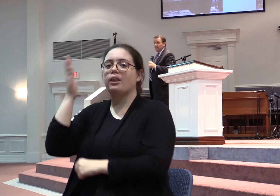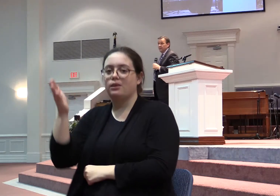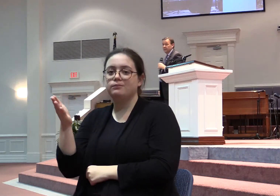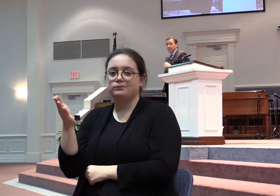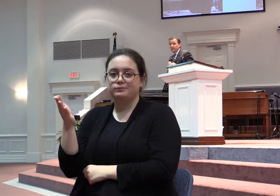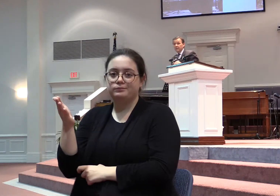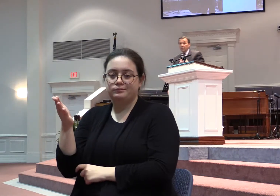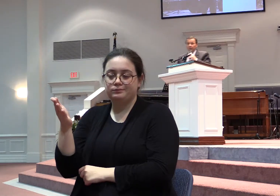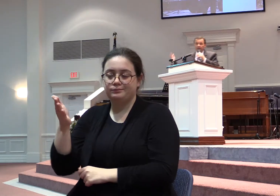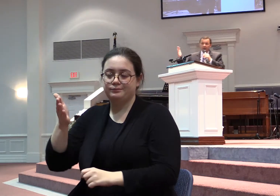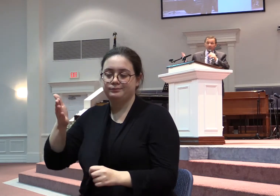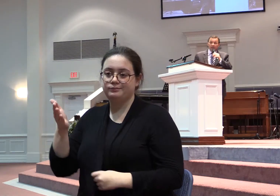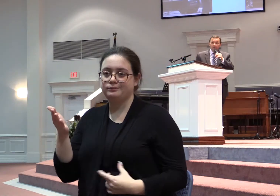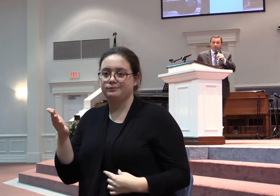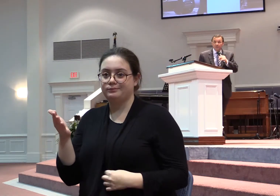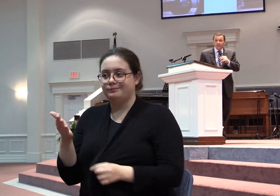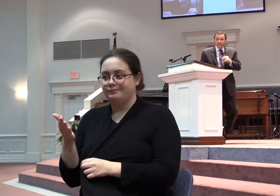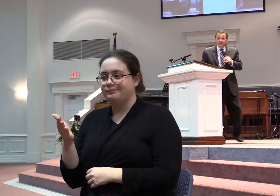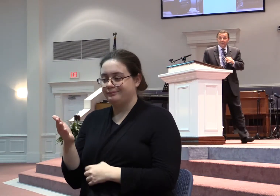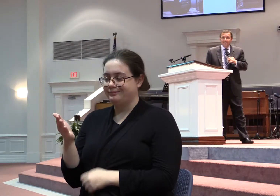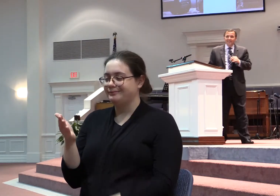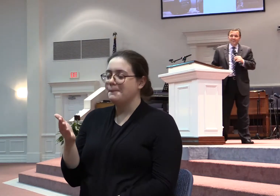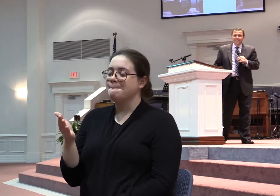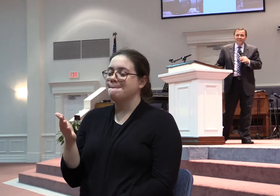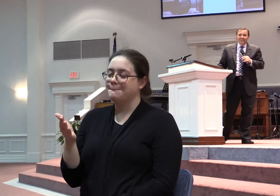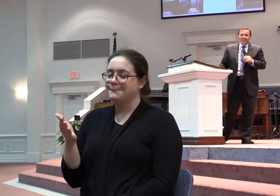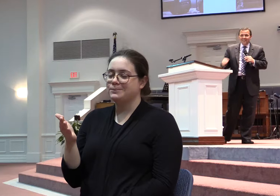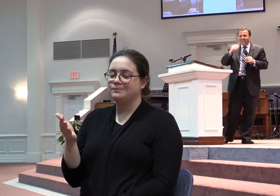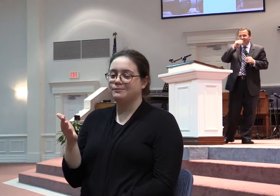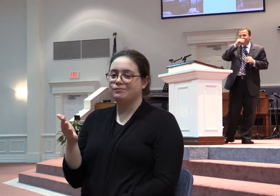sermon. Old MacDonald had a farm. Come on.